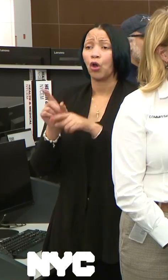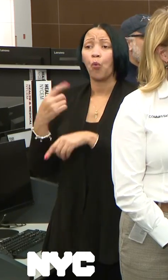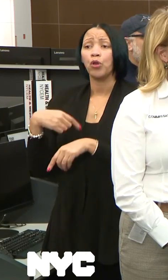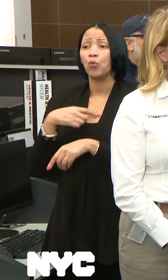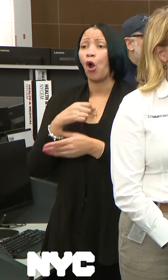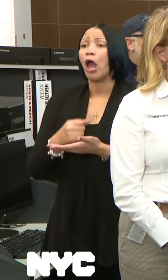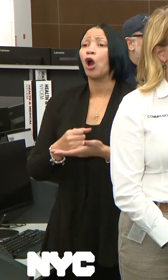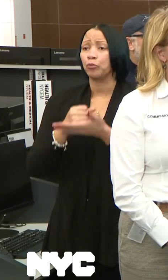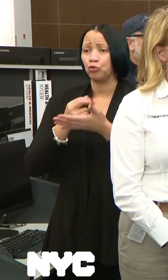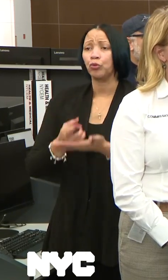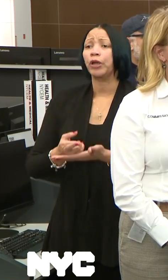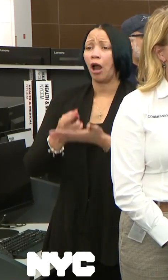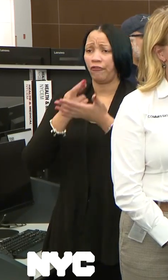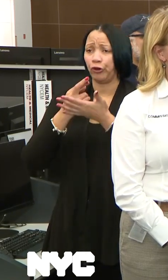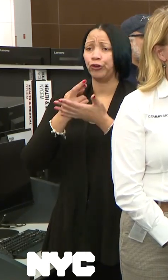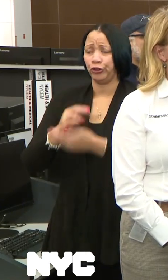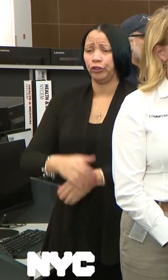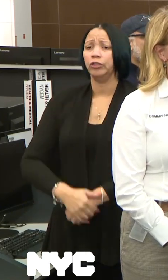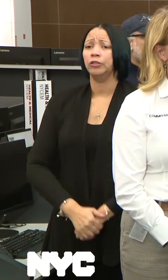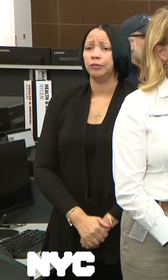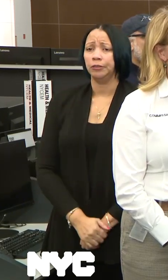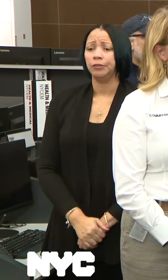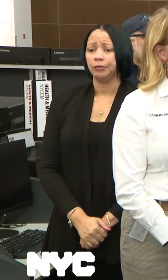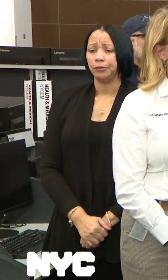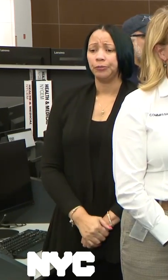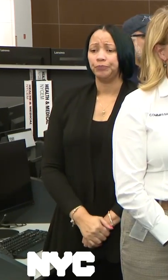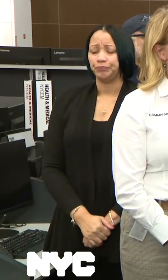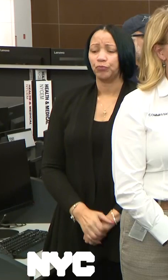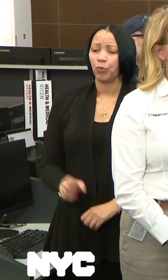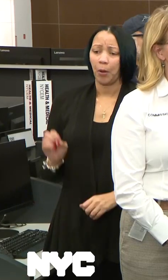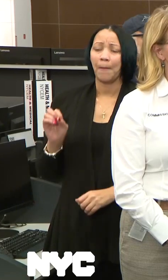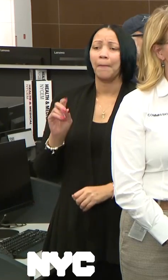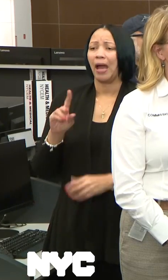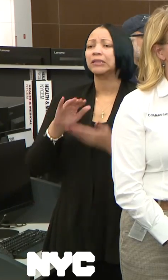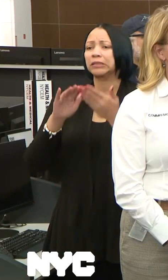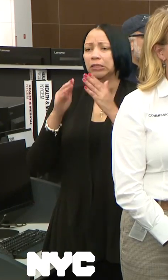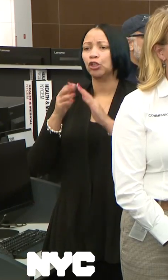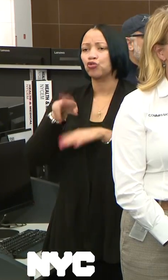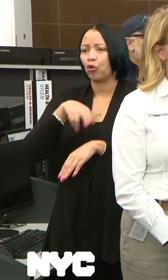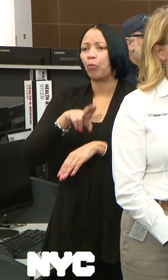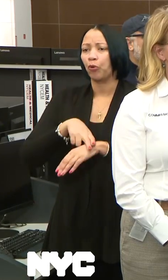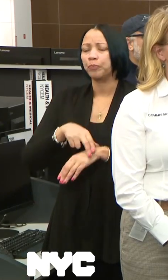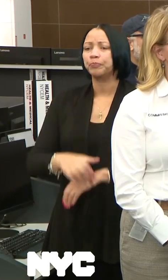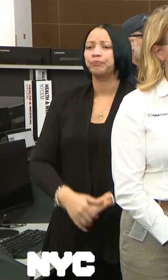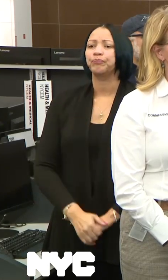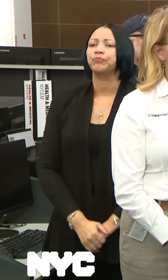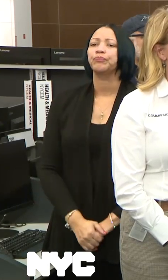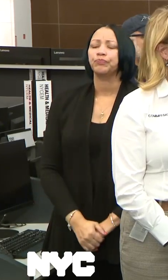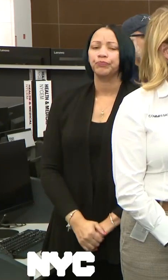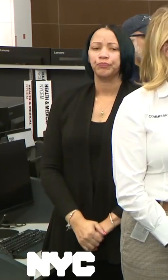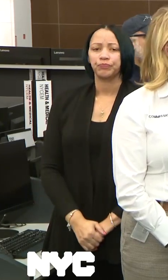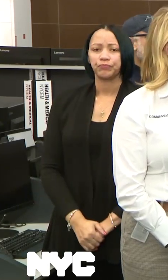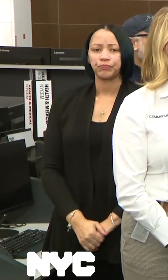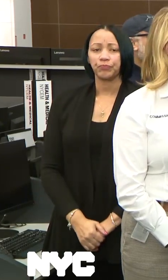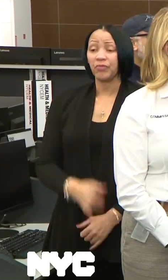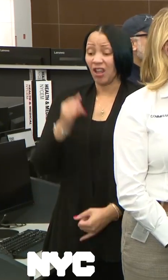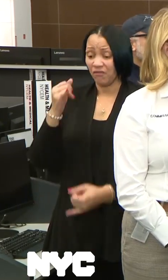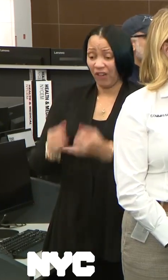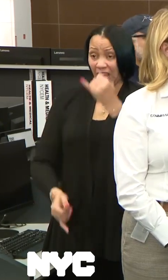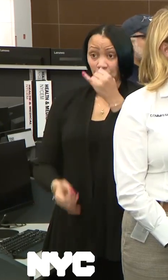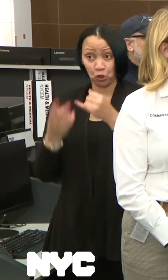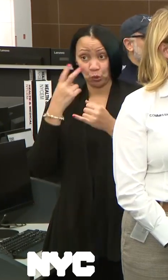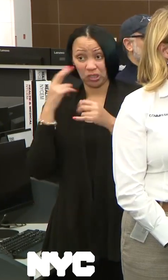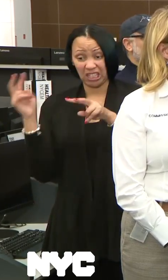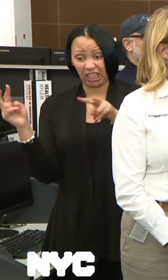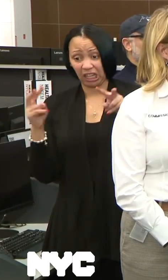recover. Los ayudaremos a recuperar. And finally, what you see right here, help is on the